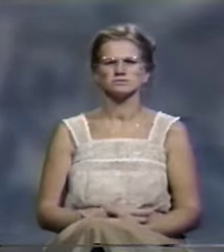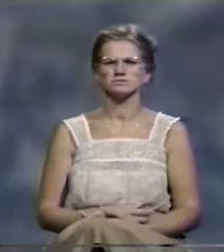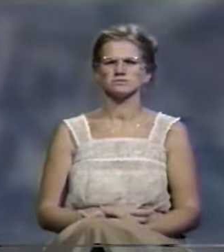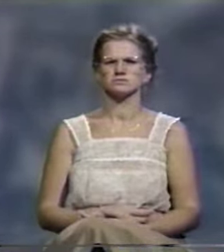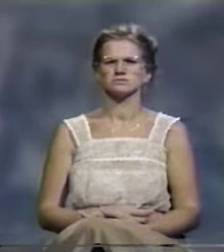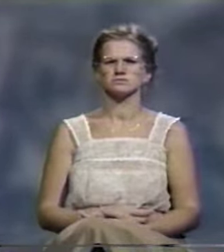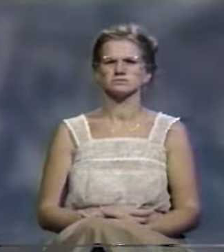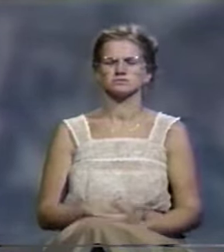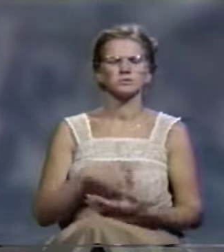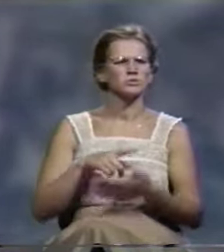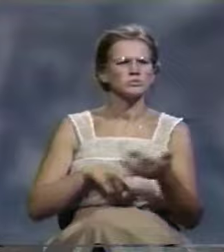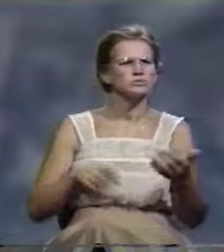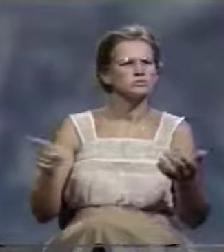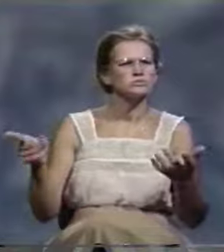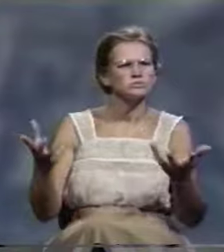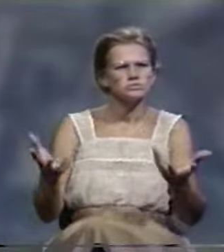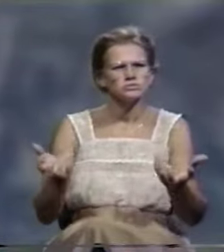What did she want?